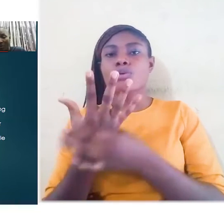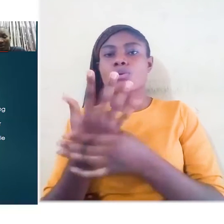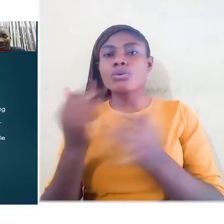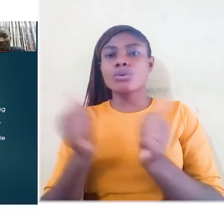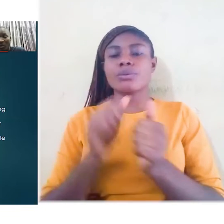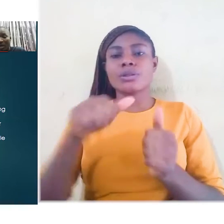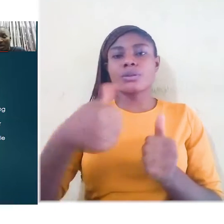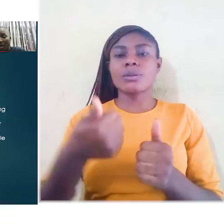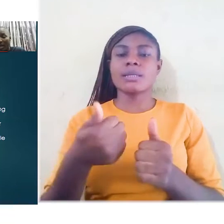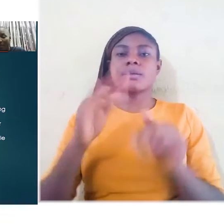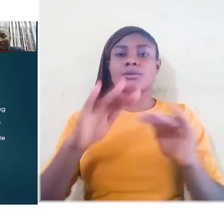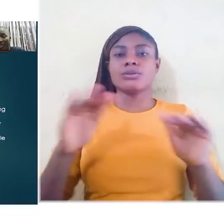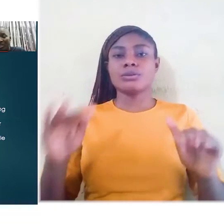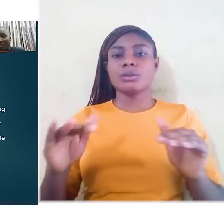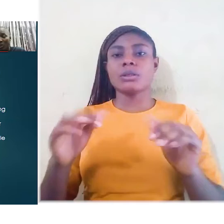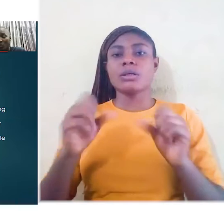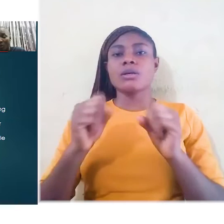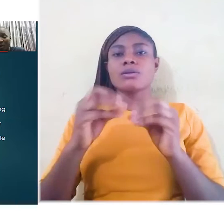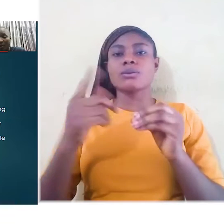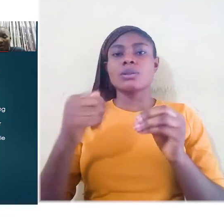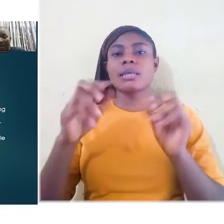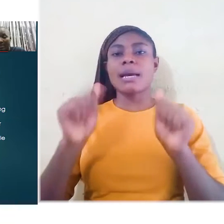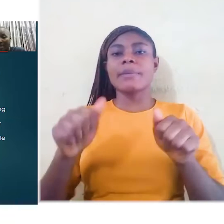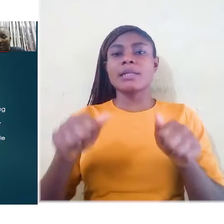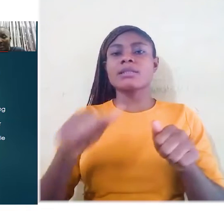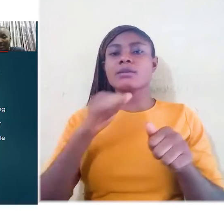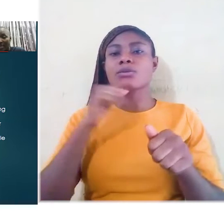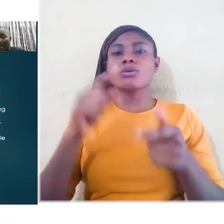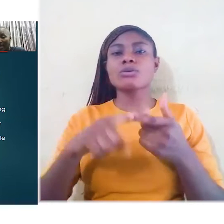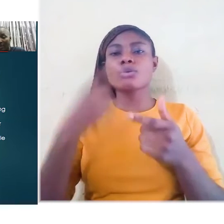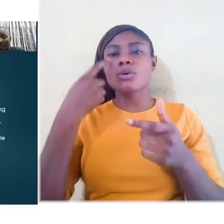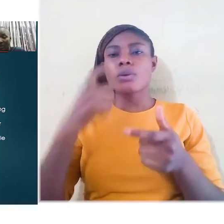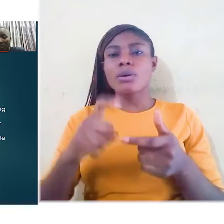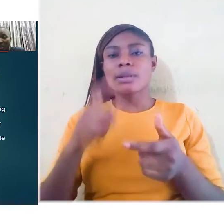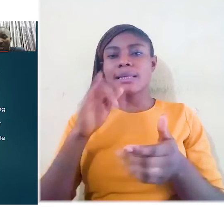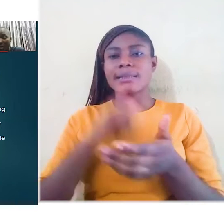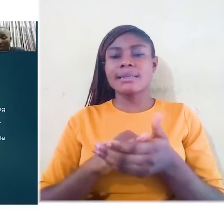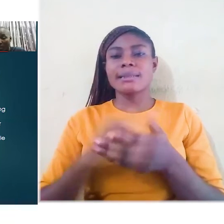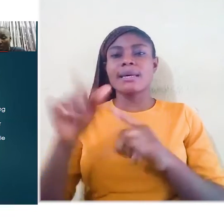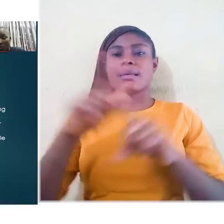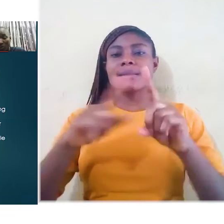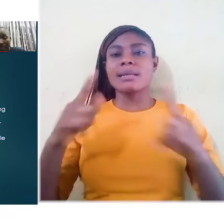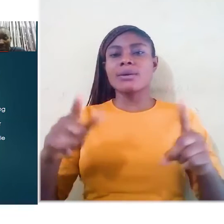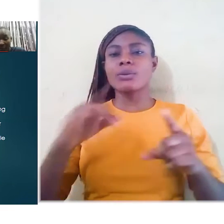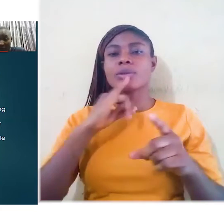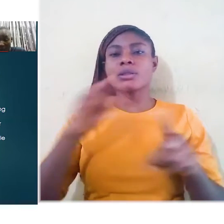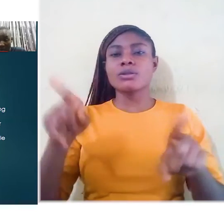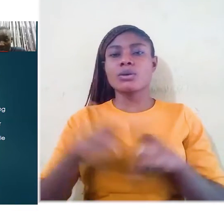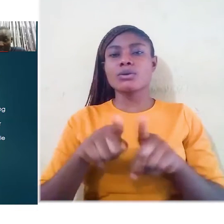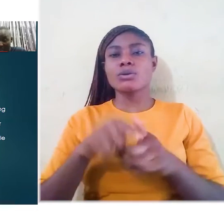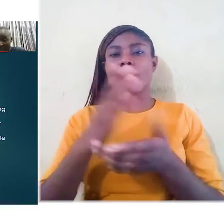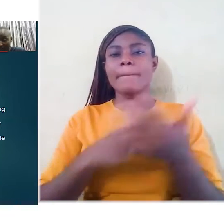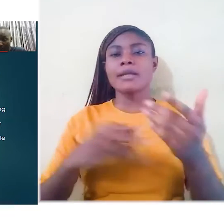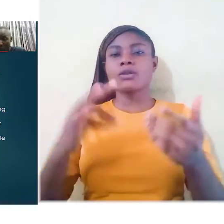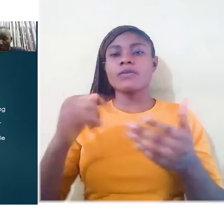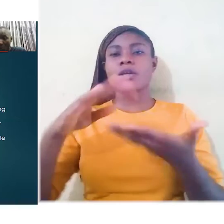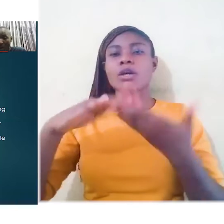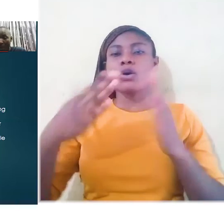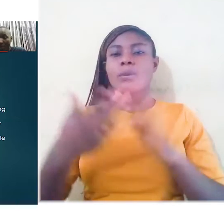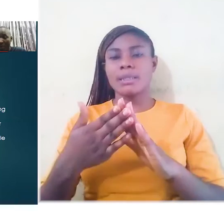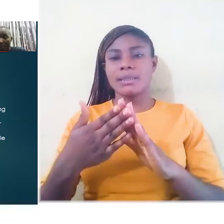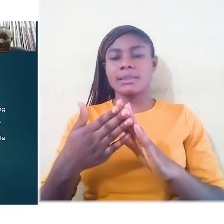So parents, so that the ability not to recognize that sign language is also part of the community